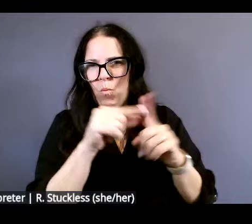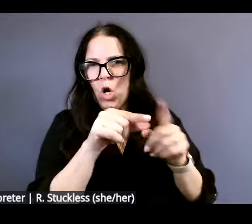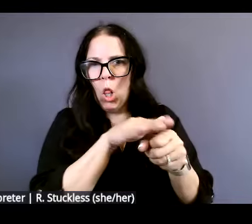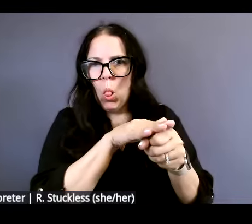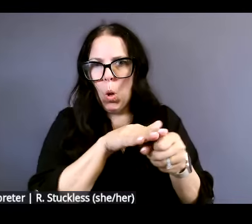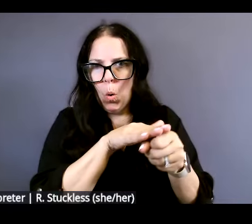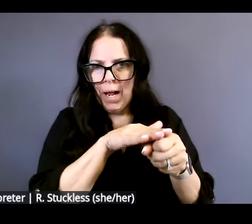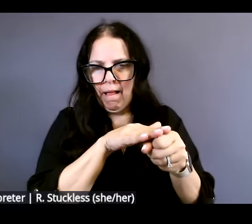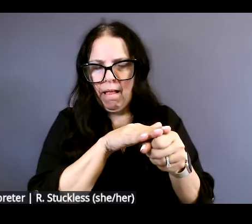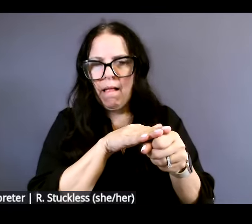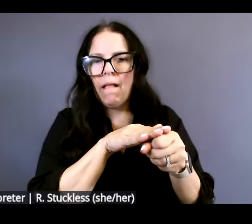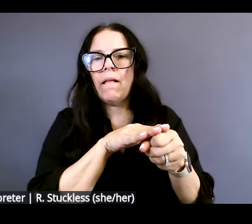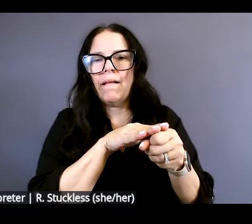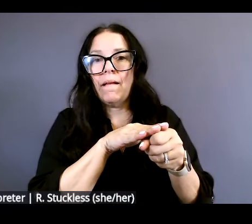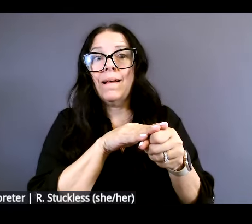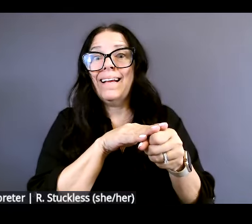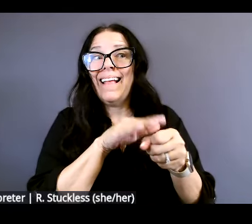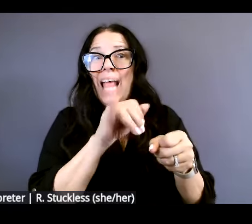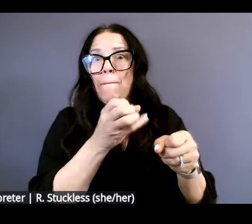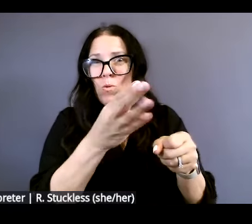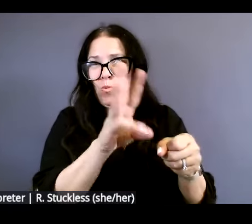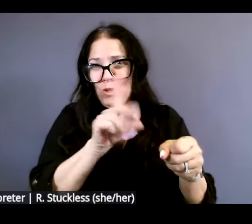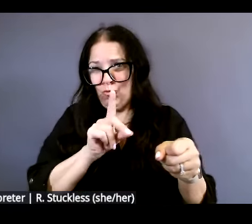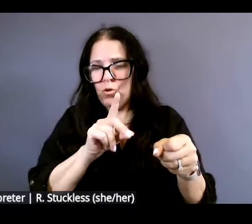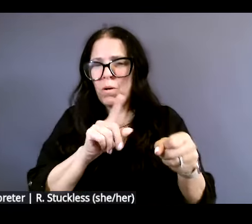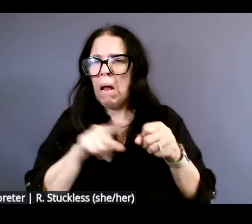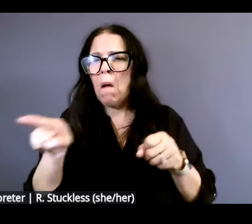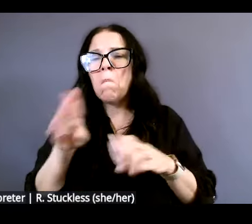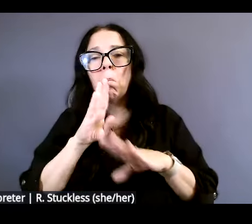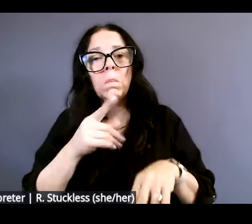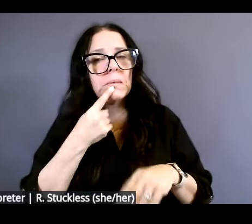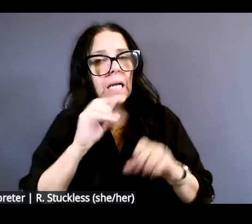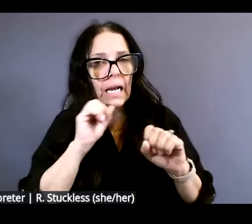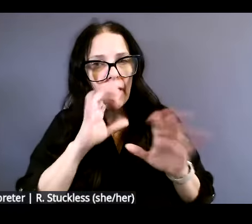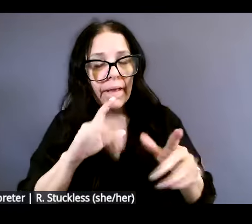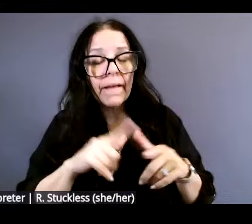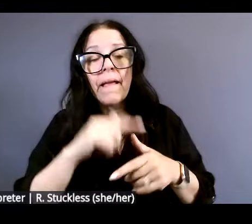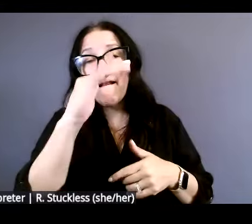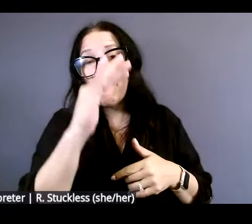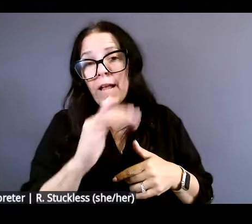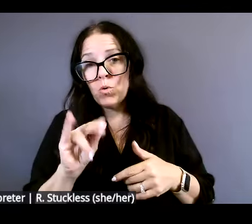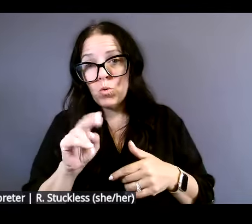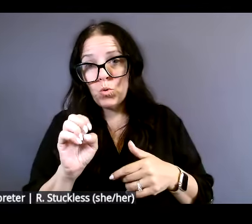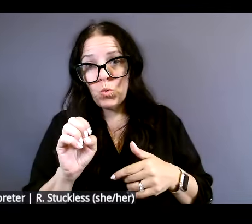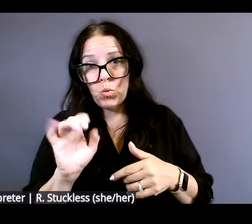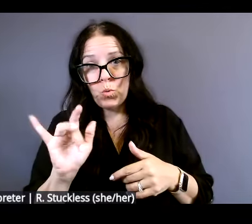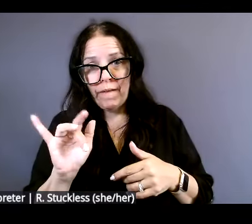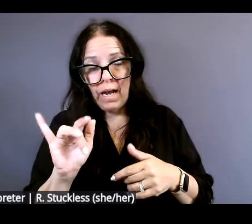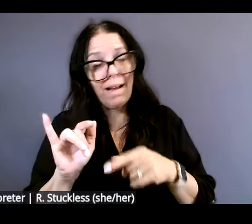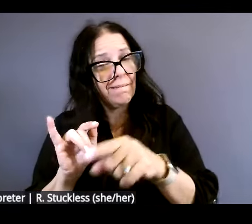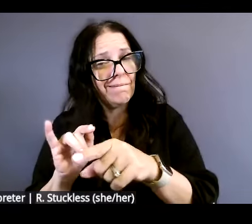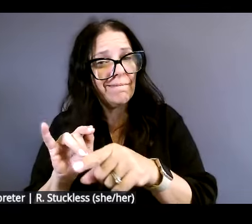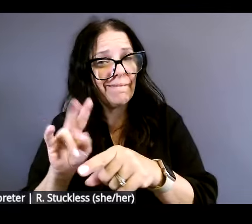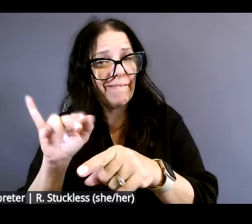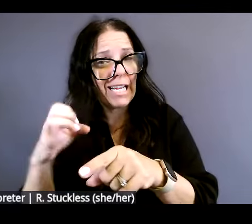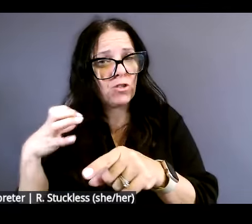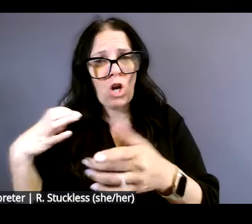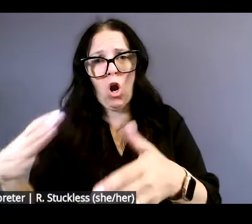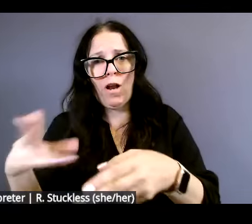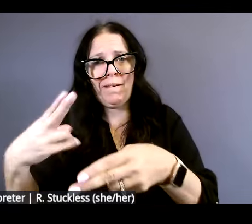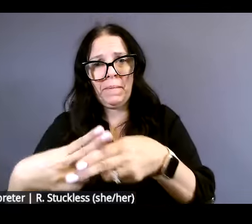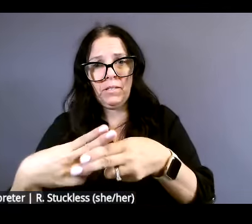silent? On June 25, and as pointed out by Vice Chair Gerwitz, Invest in My Kids submitted a response